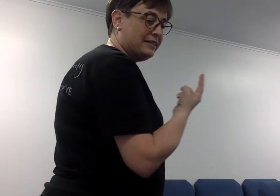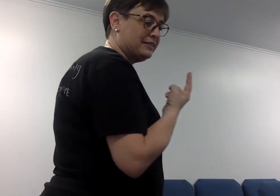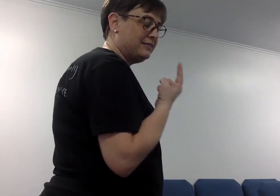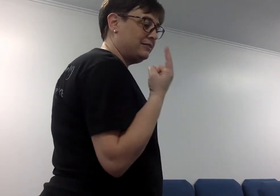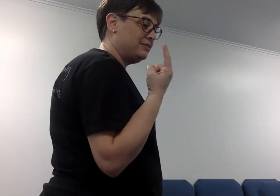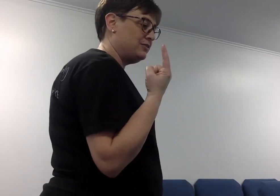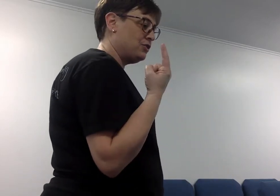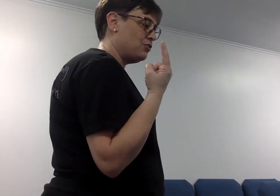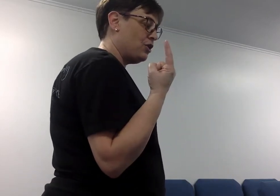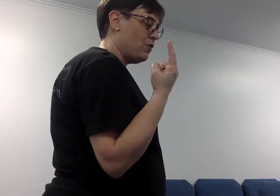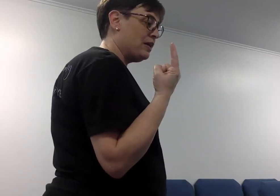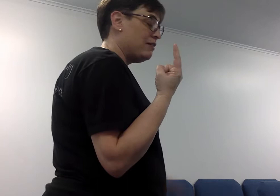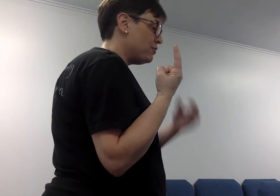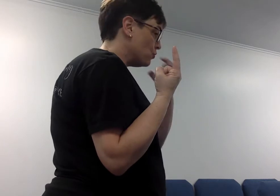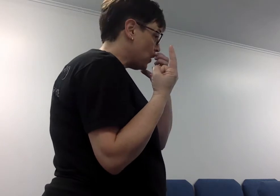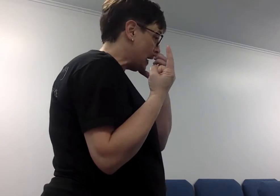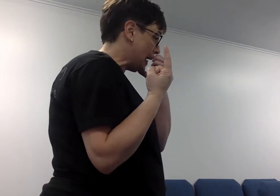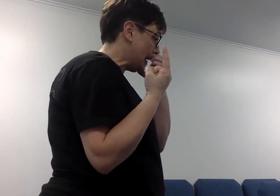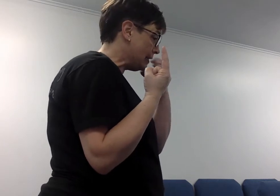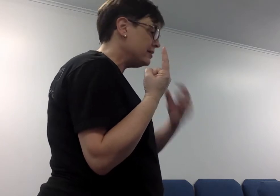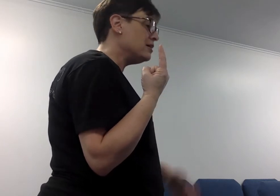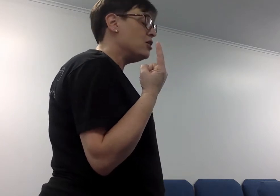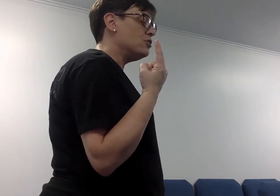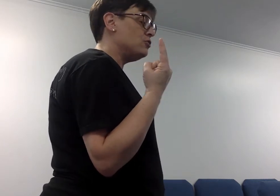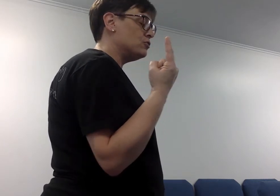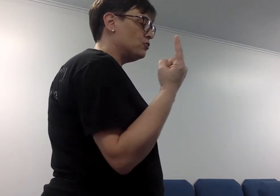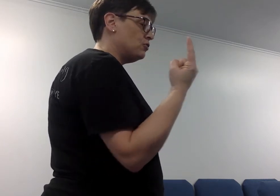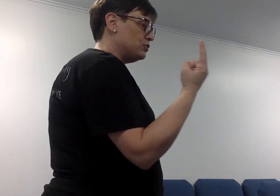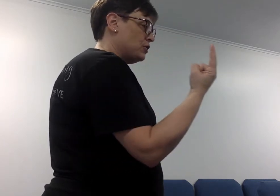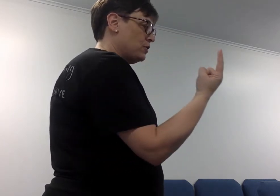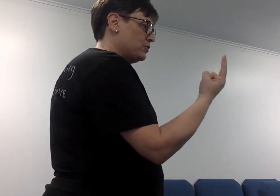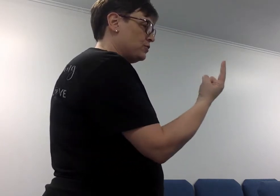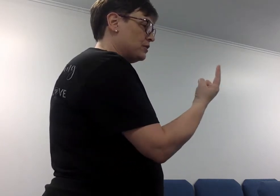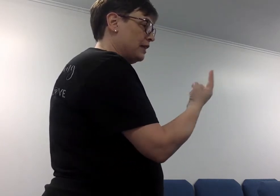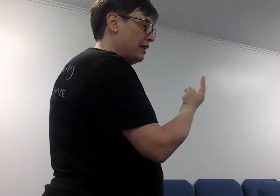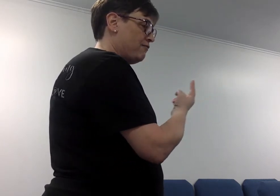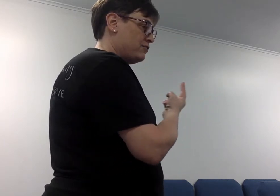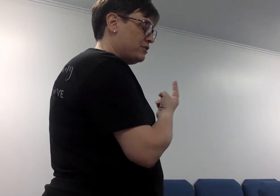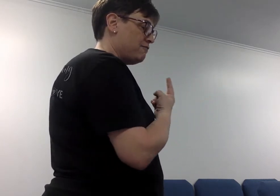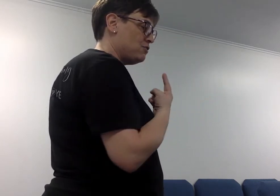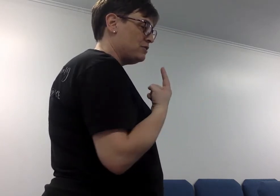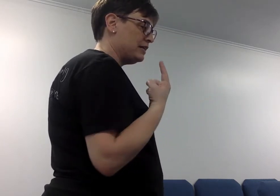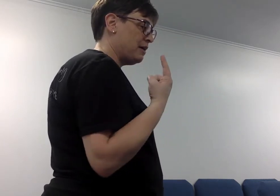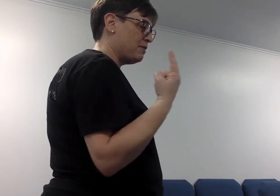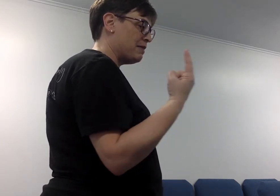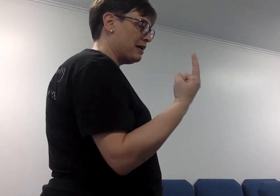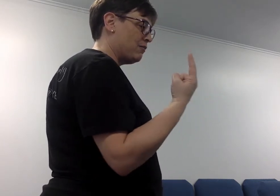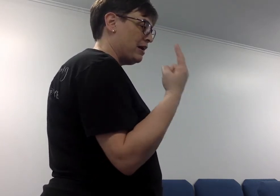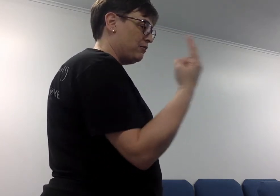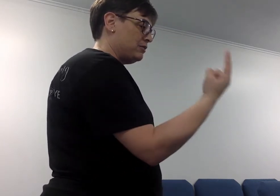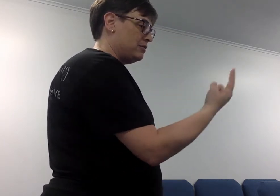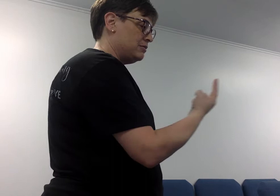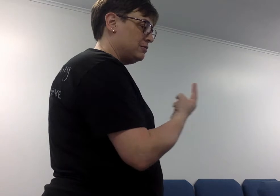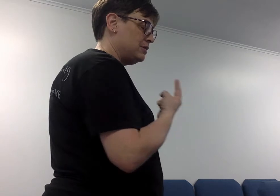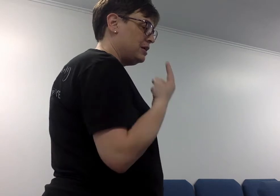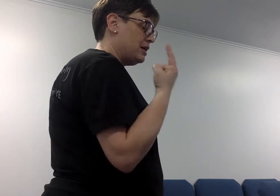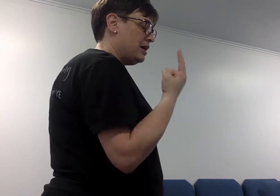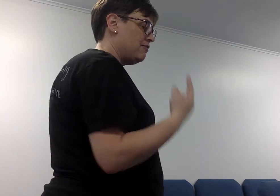Always. So you're going, if you're right-handed, your circle is going to the left of you and then coming back around. If you